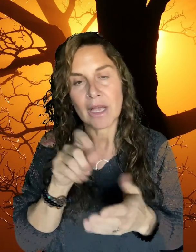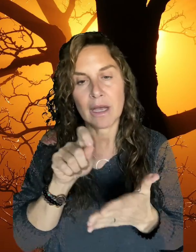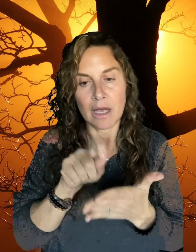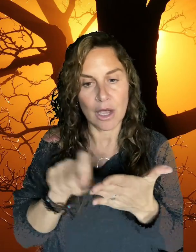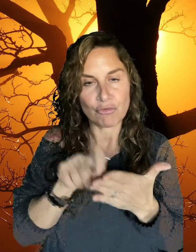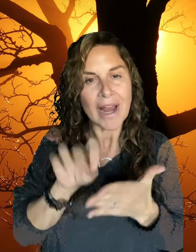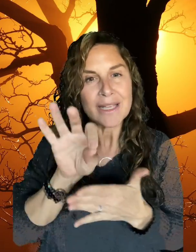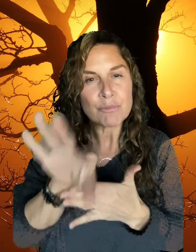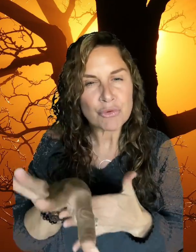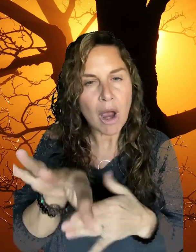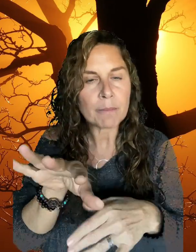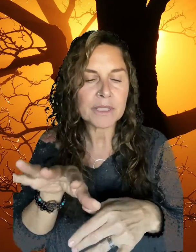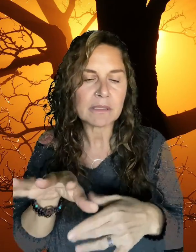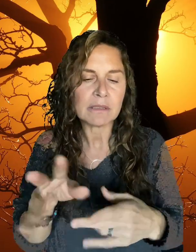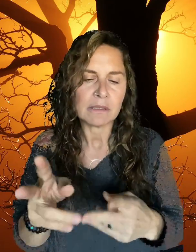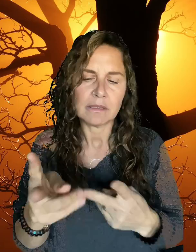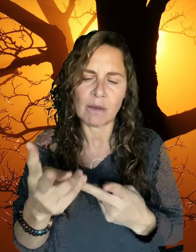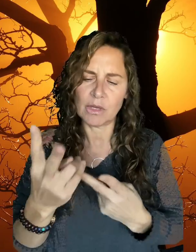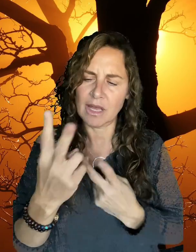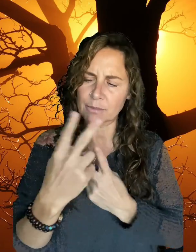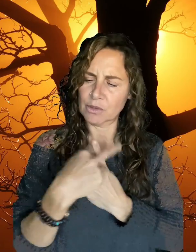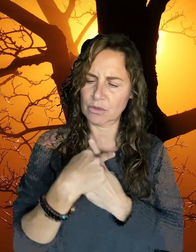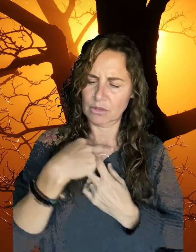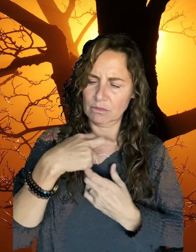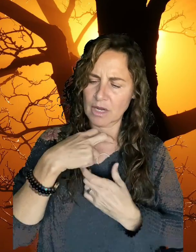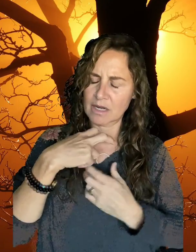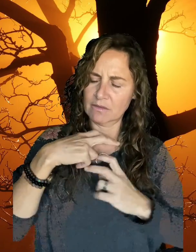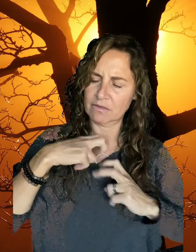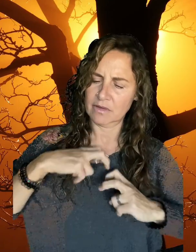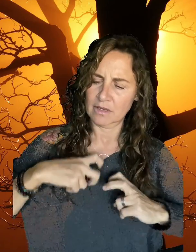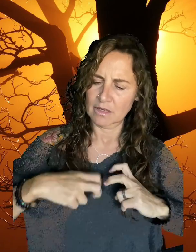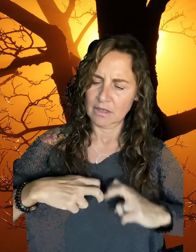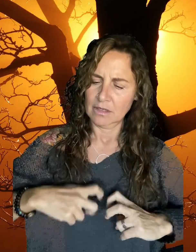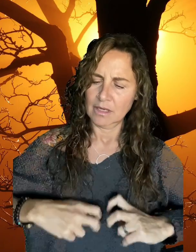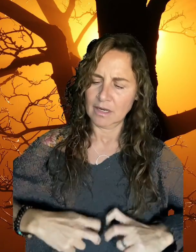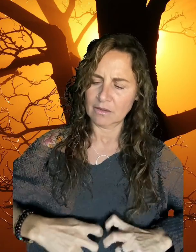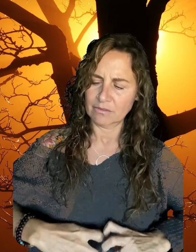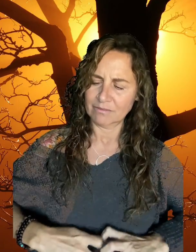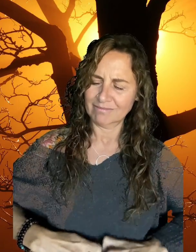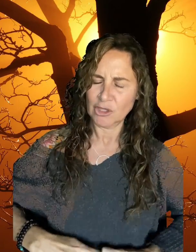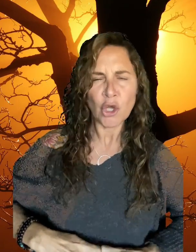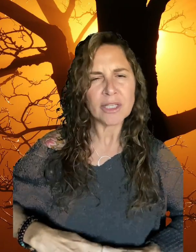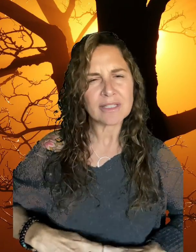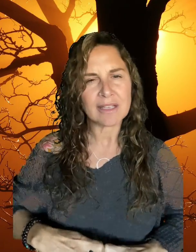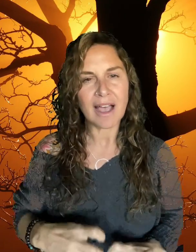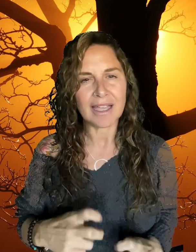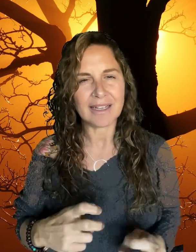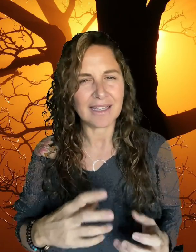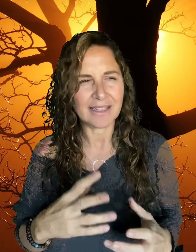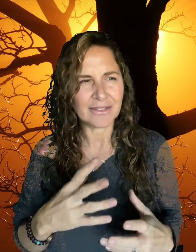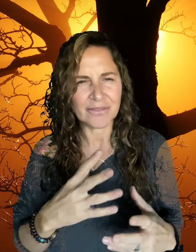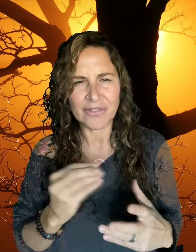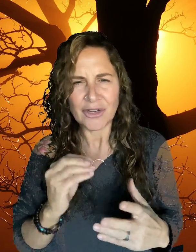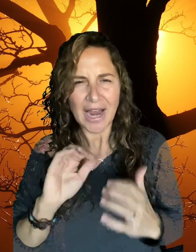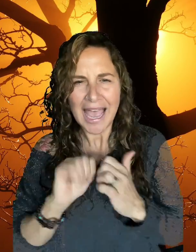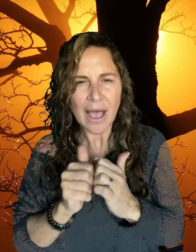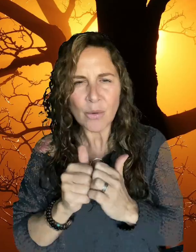a writing prompt that will help you to kind of, look inside and figure, how can